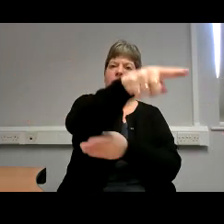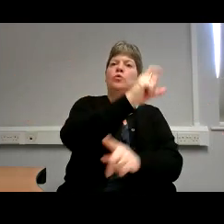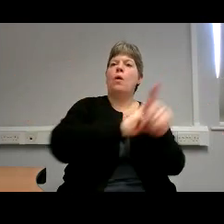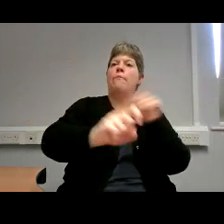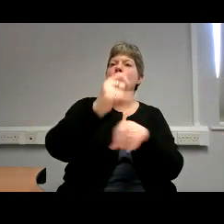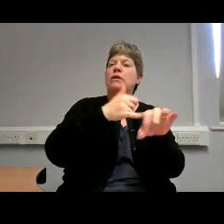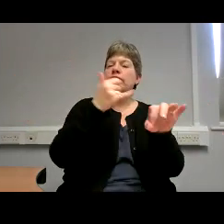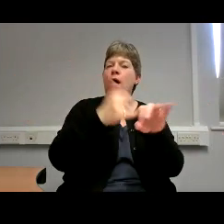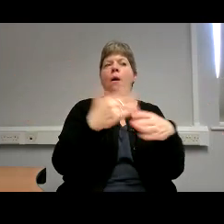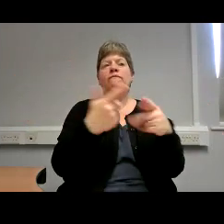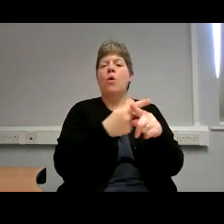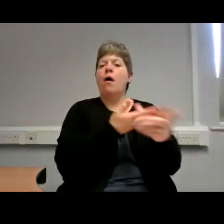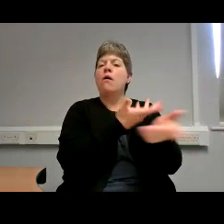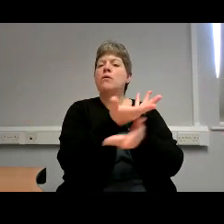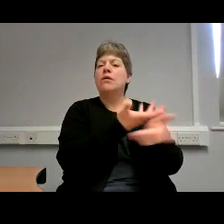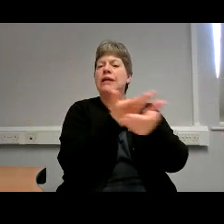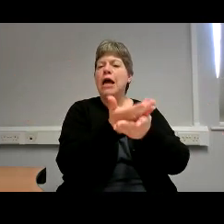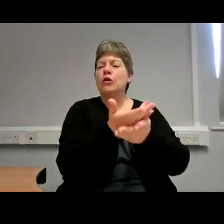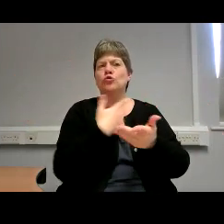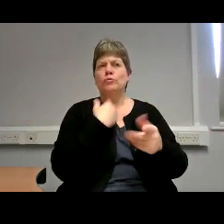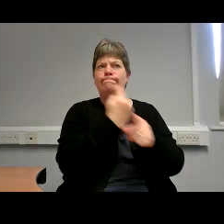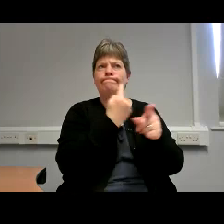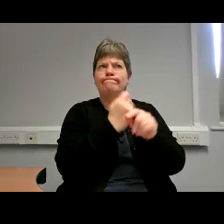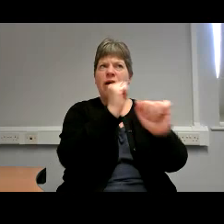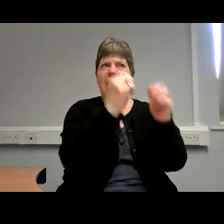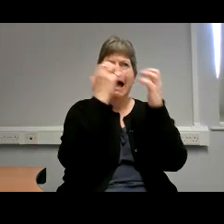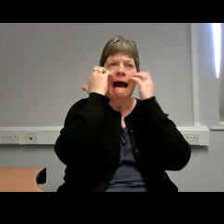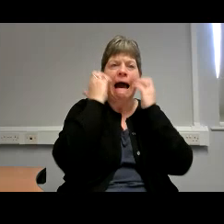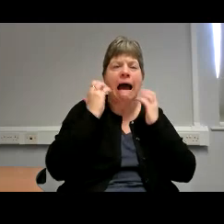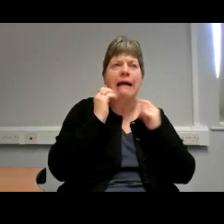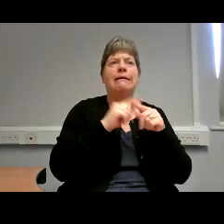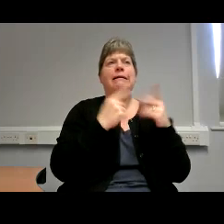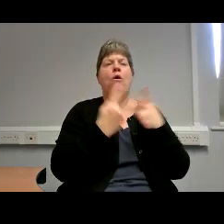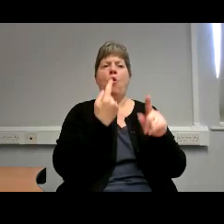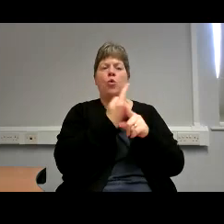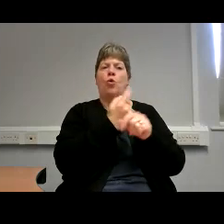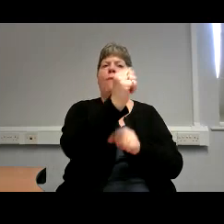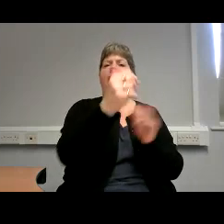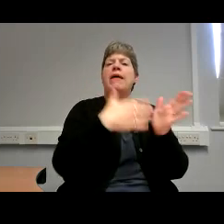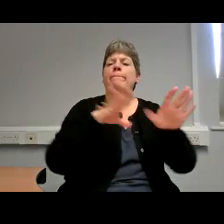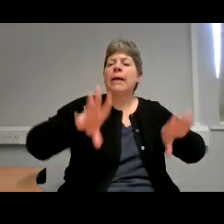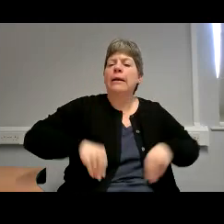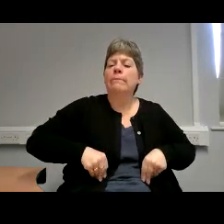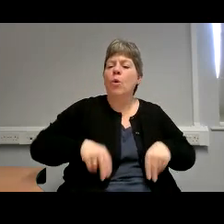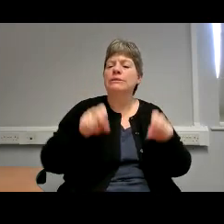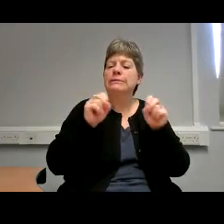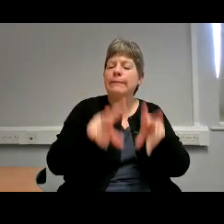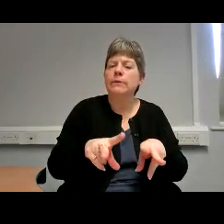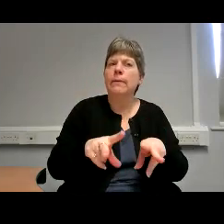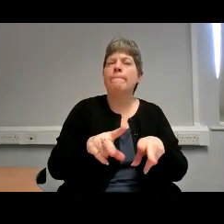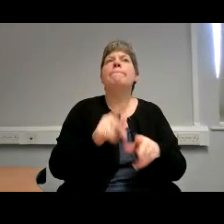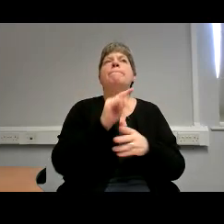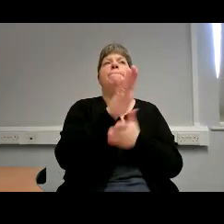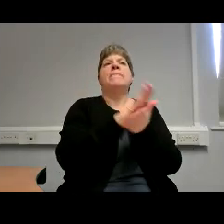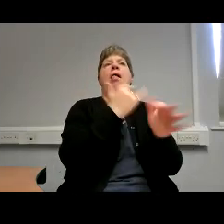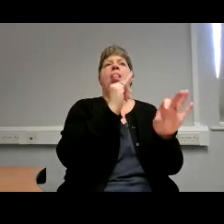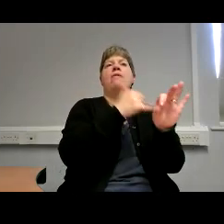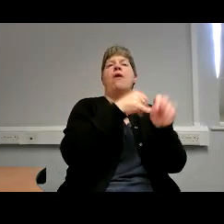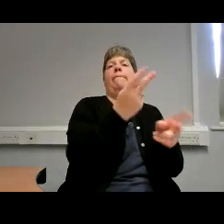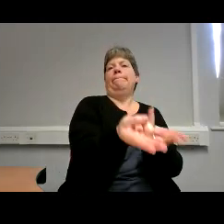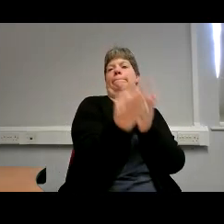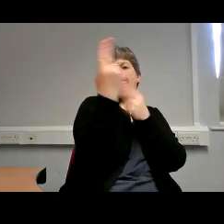a consultation to discuss their acne or their menopause symptoms, and the pharmacist would take on that treatment and